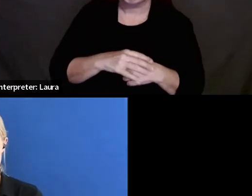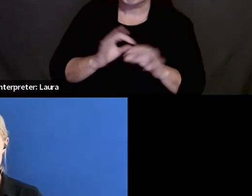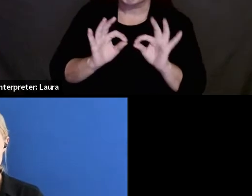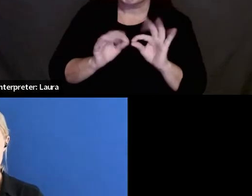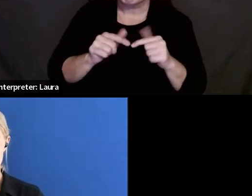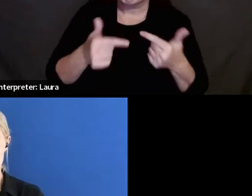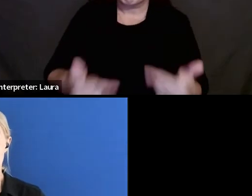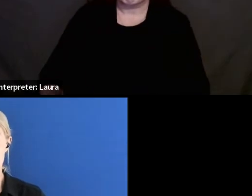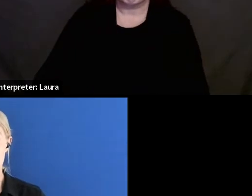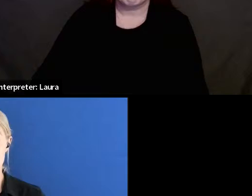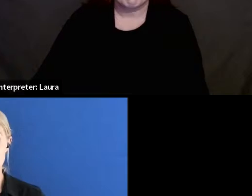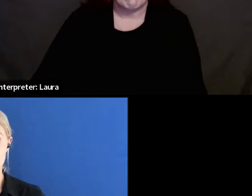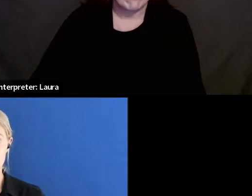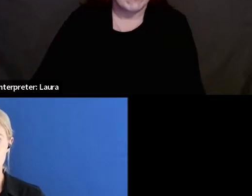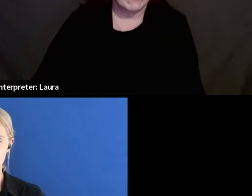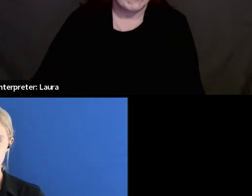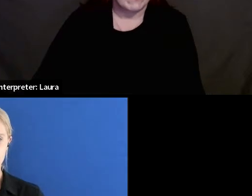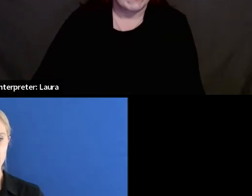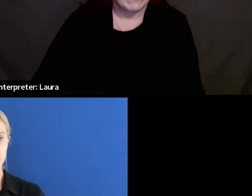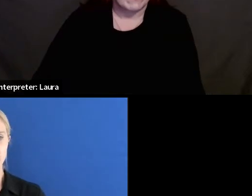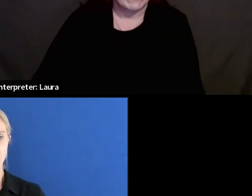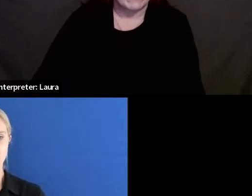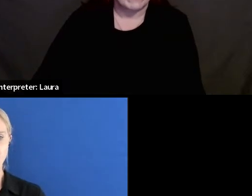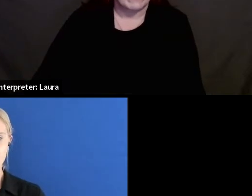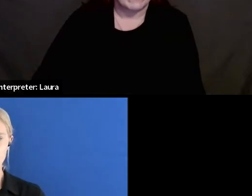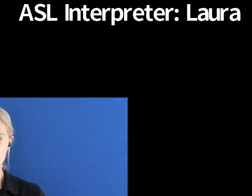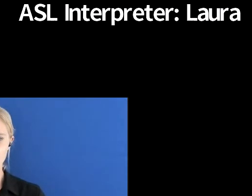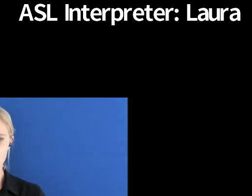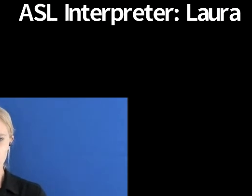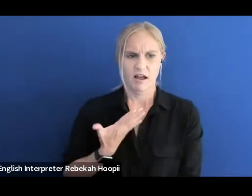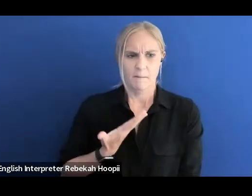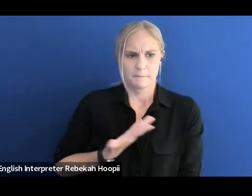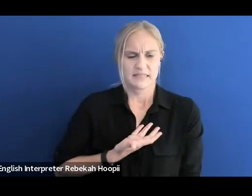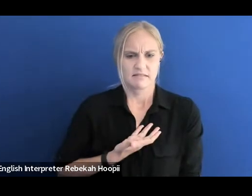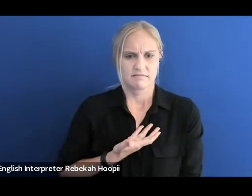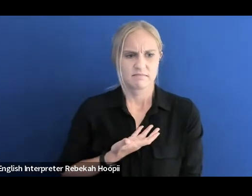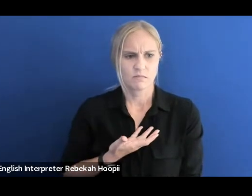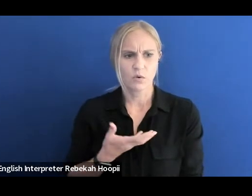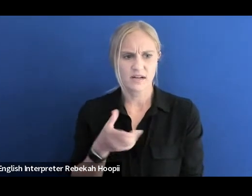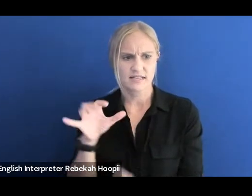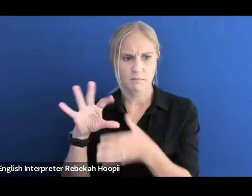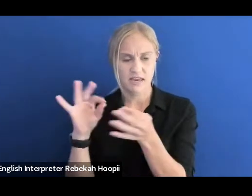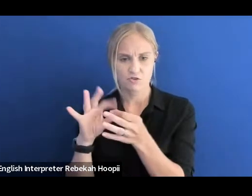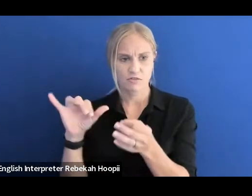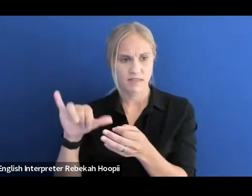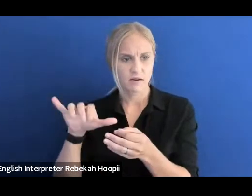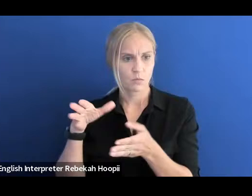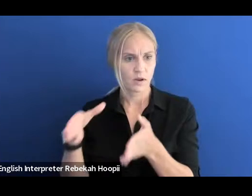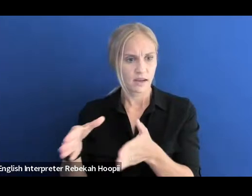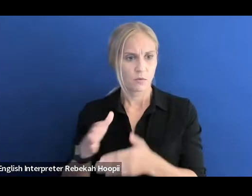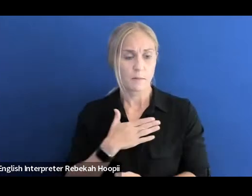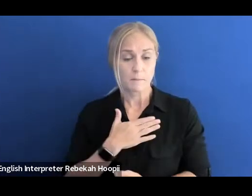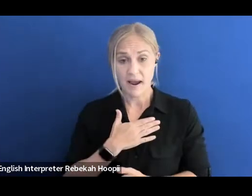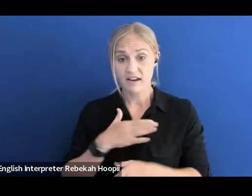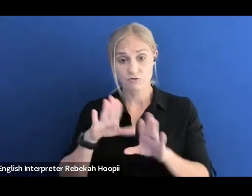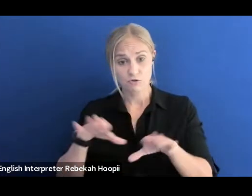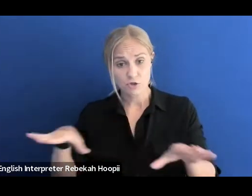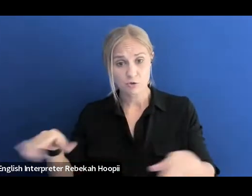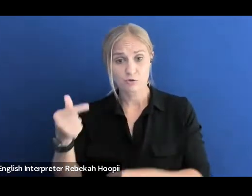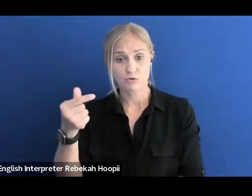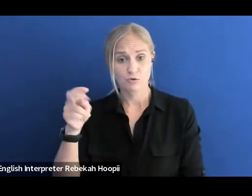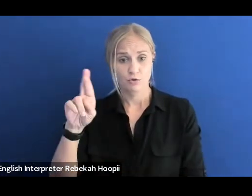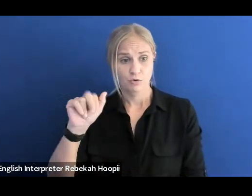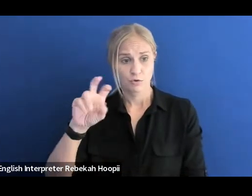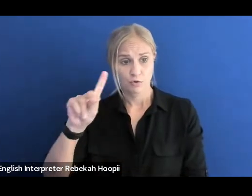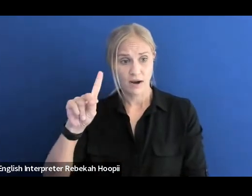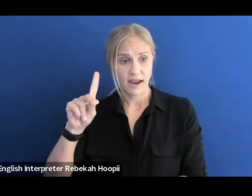it upsets me when our place is viewed that way, that our home, where our children and our grandchildren are trying